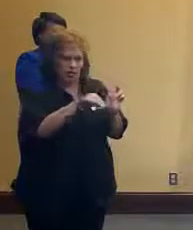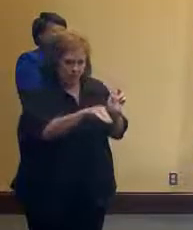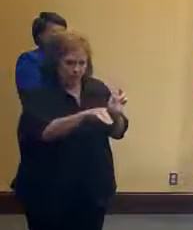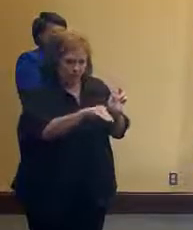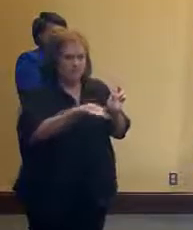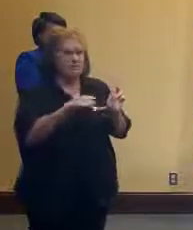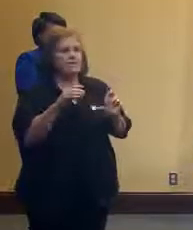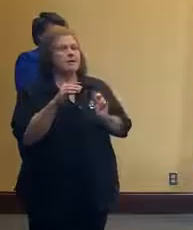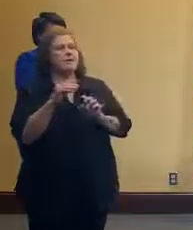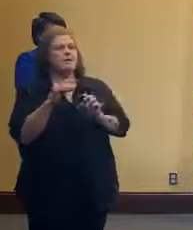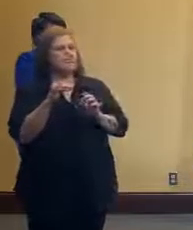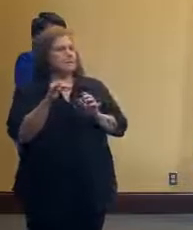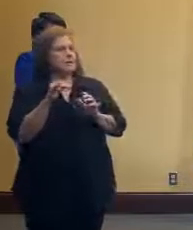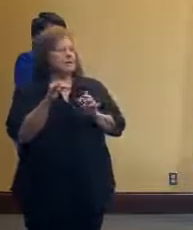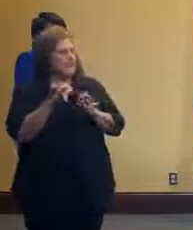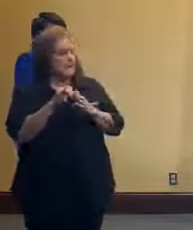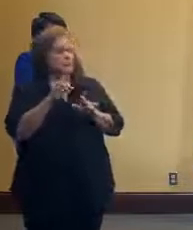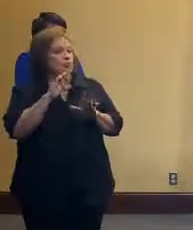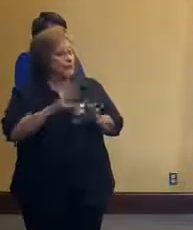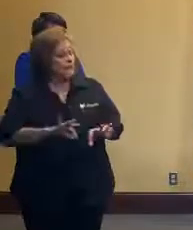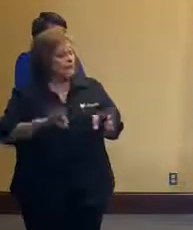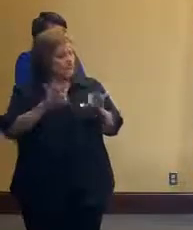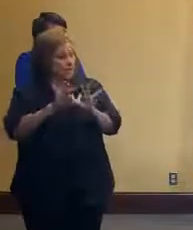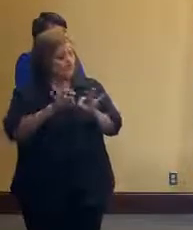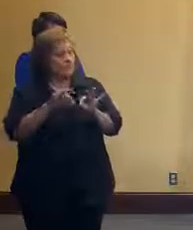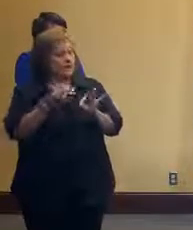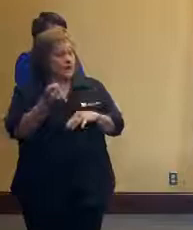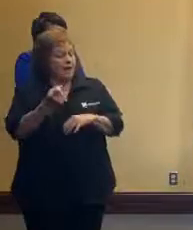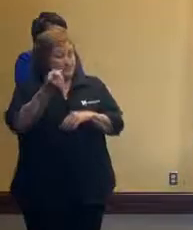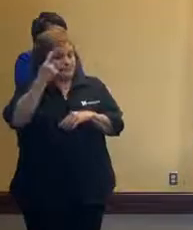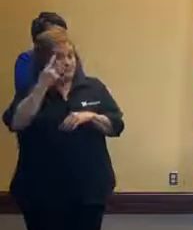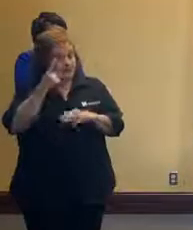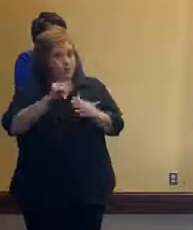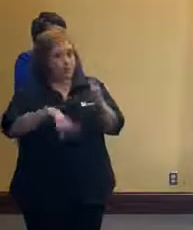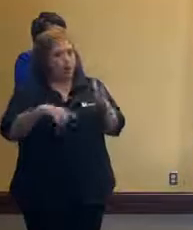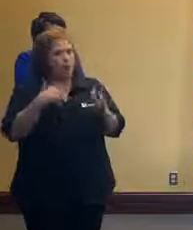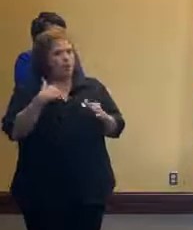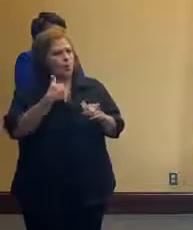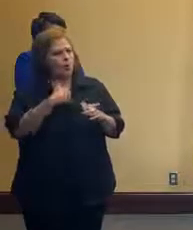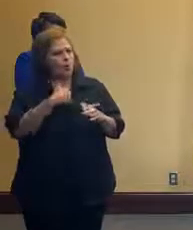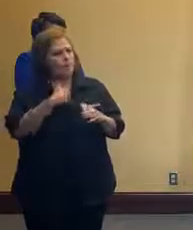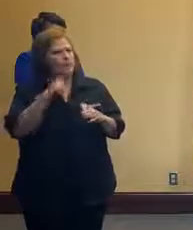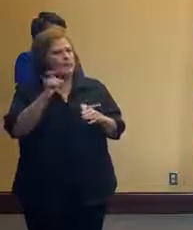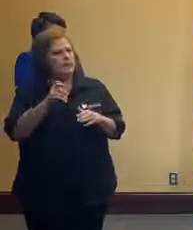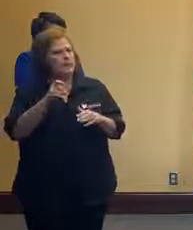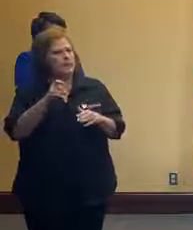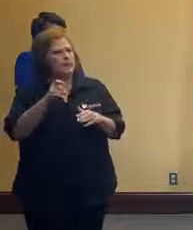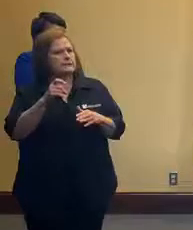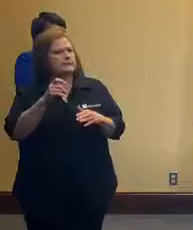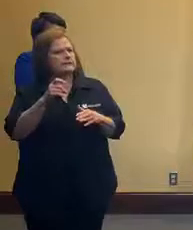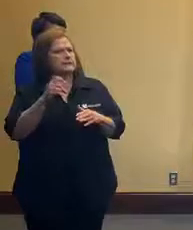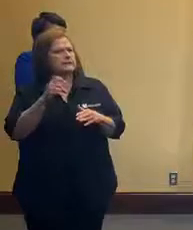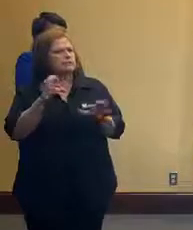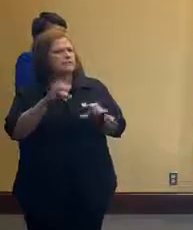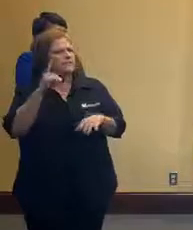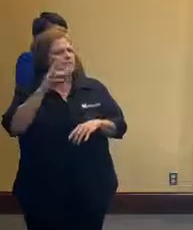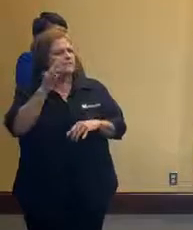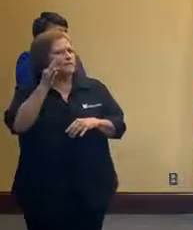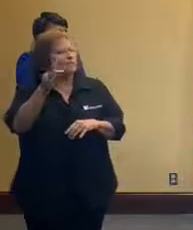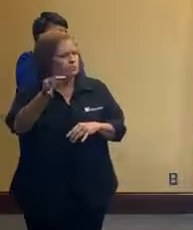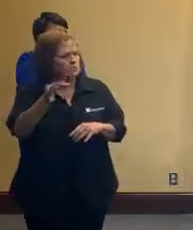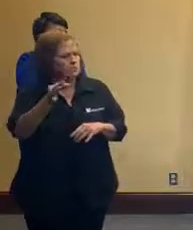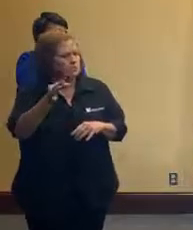And this also is an important framework to understand what we should be looking at in the future moving forward in the